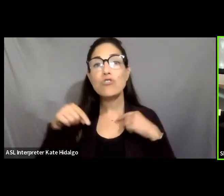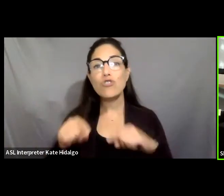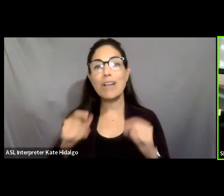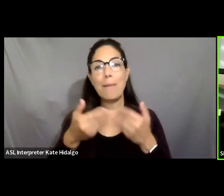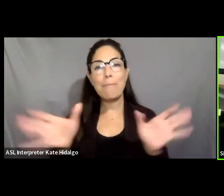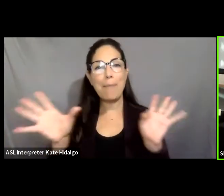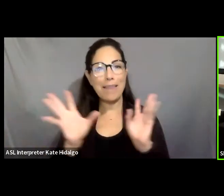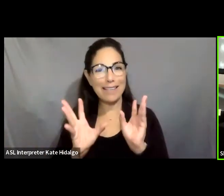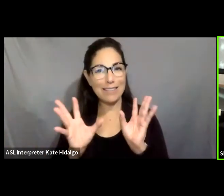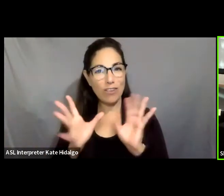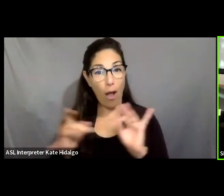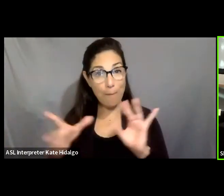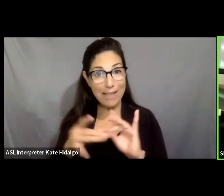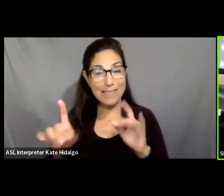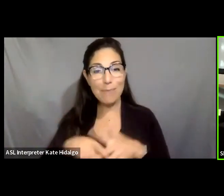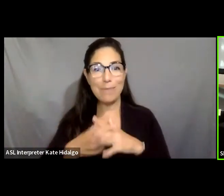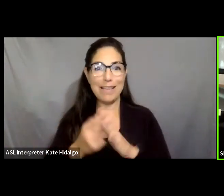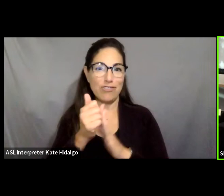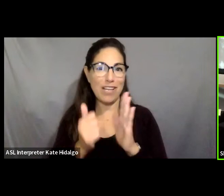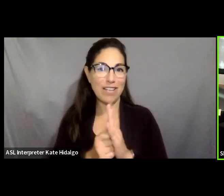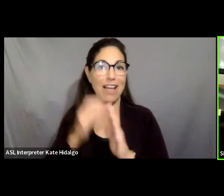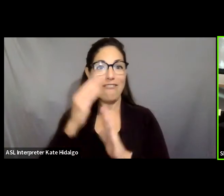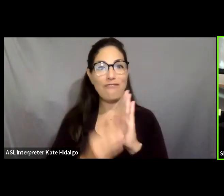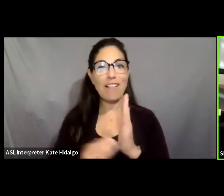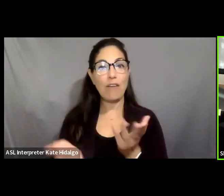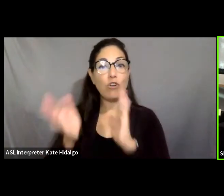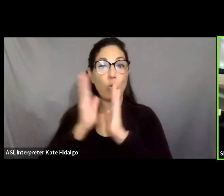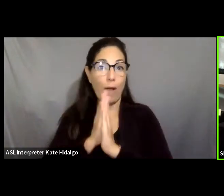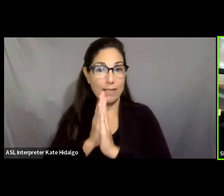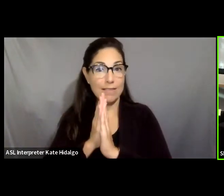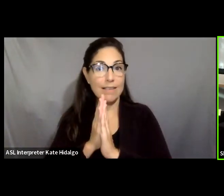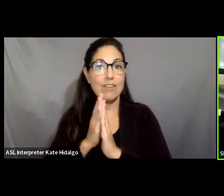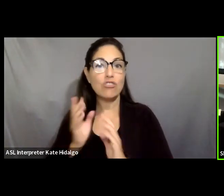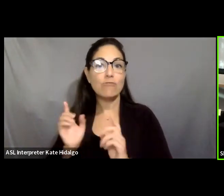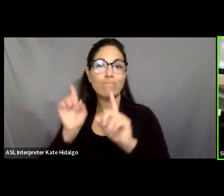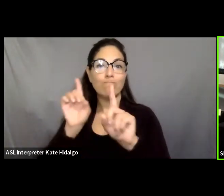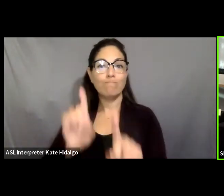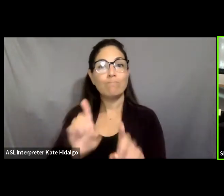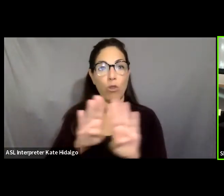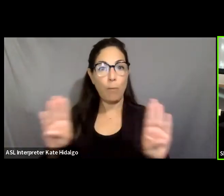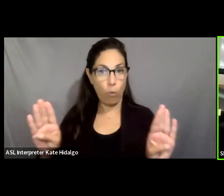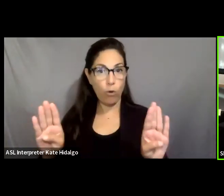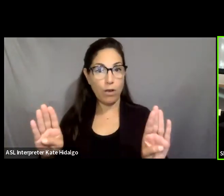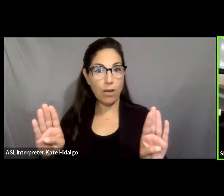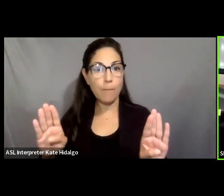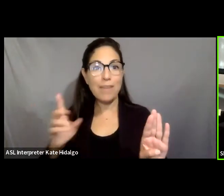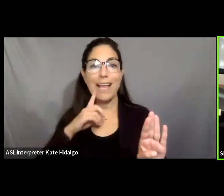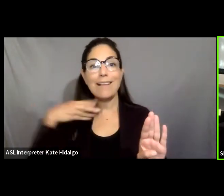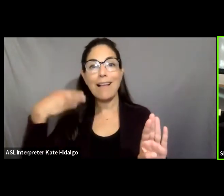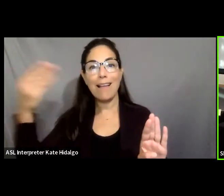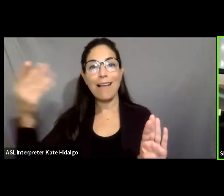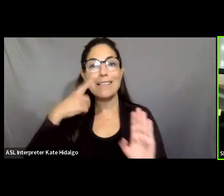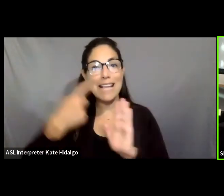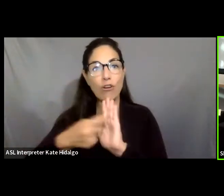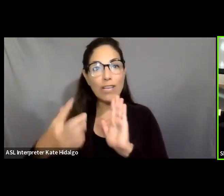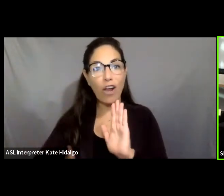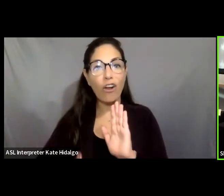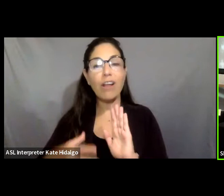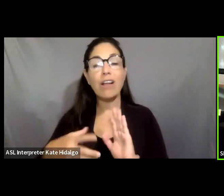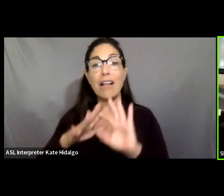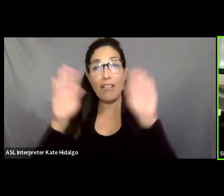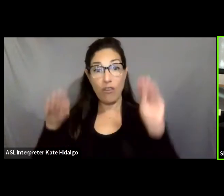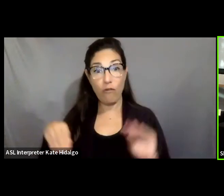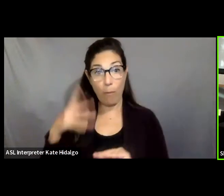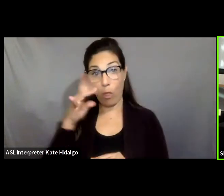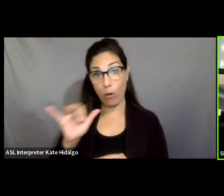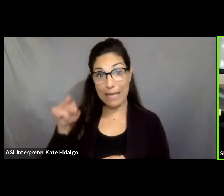section at the beginning of the agenda, please fill out a request to address the board form and submit it to the secretary. This form, looks like